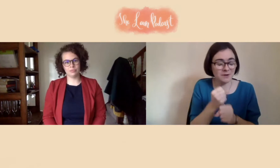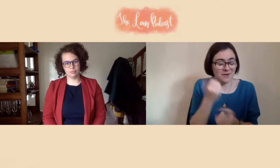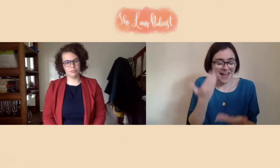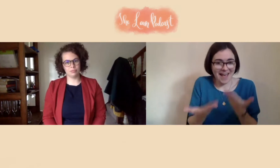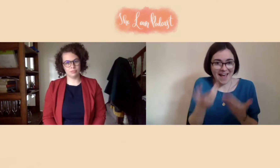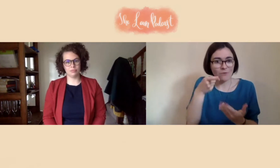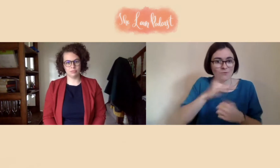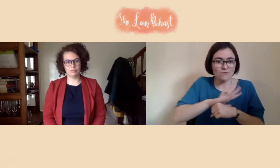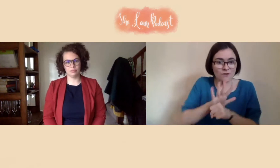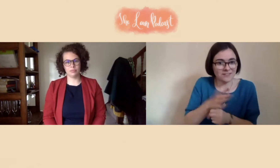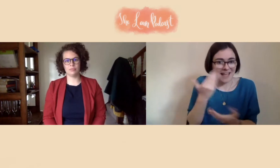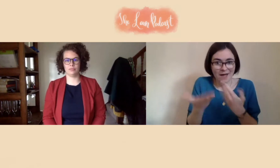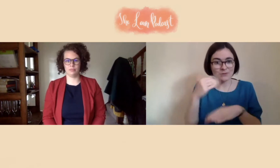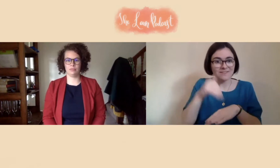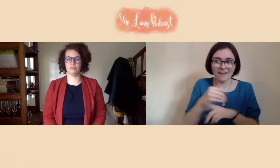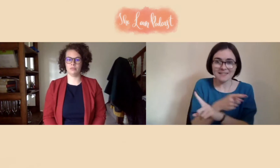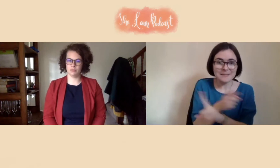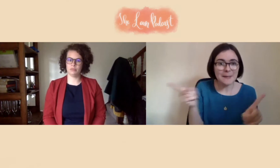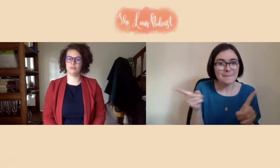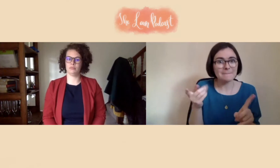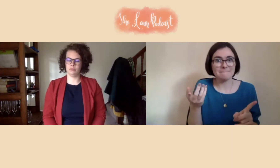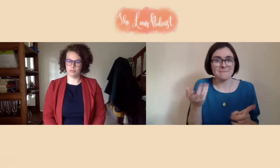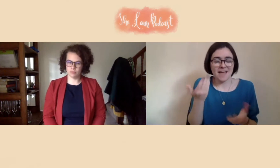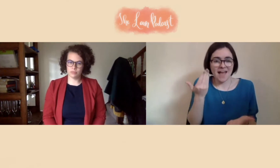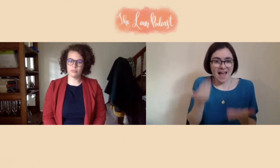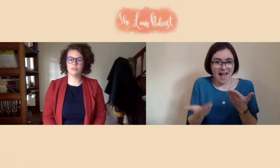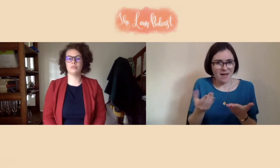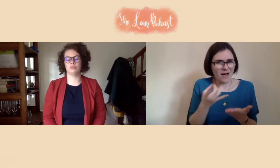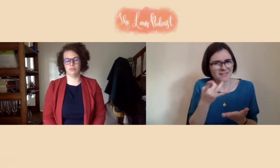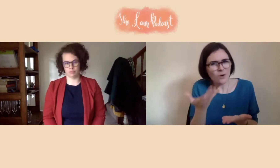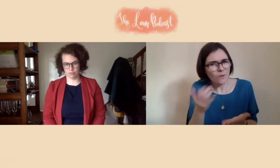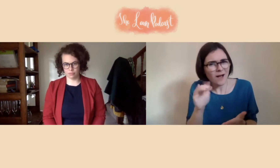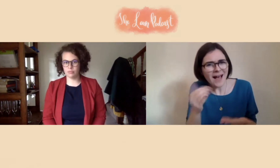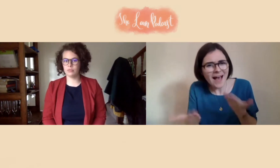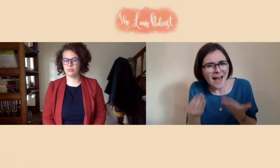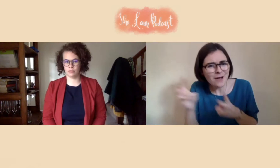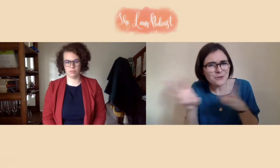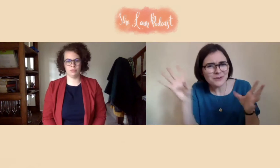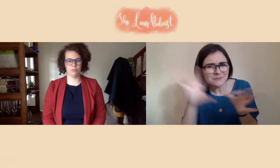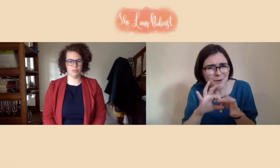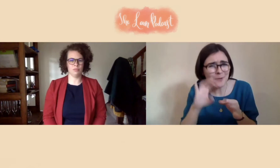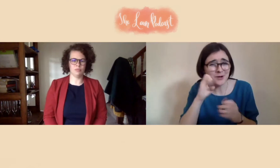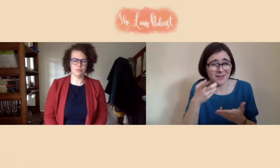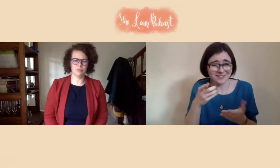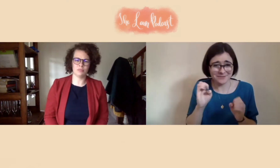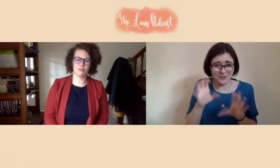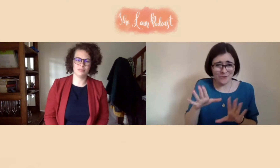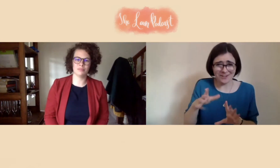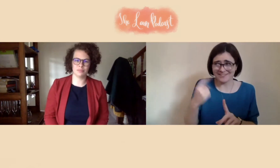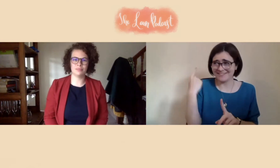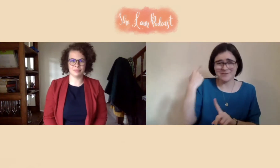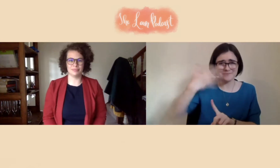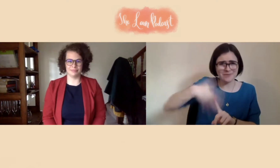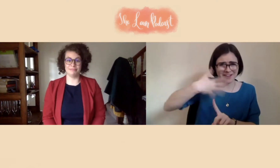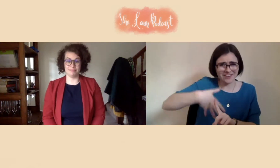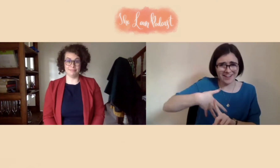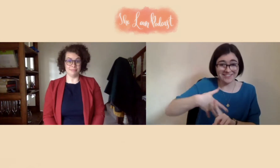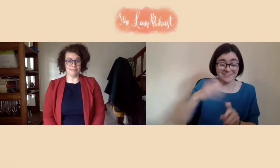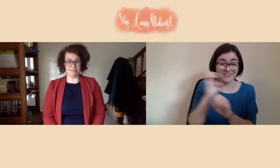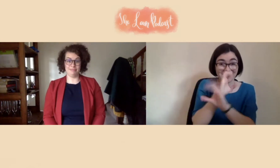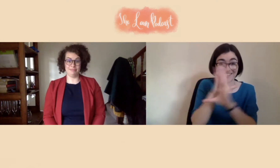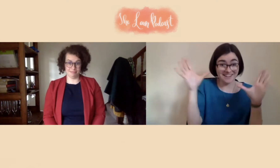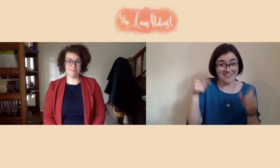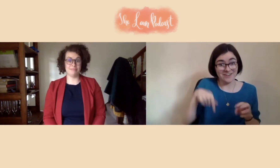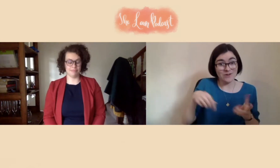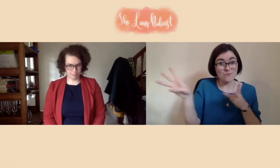about how coronavirus, you know, how it's affecting them, asking how you're working from home, because it's quite clear that your background is working from home.